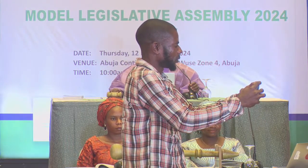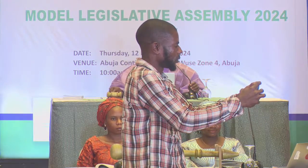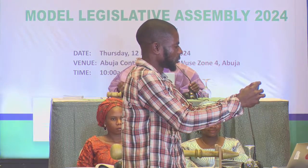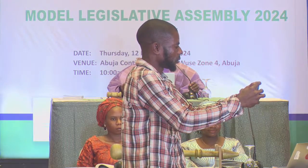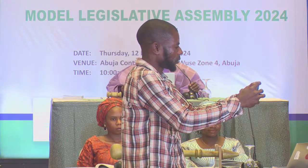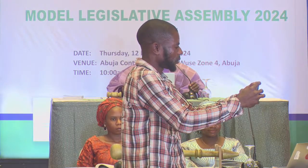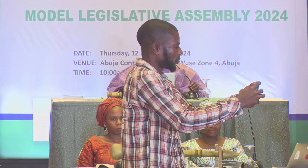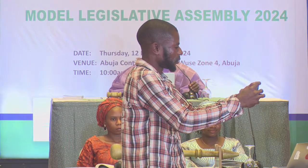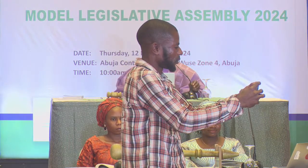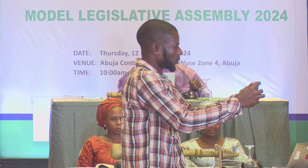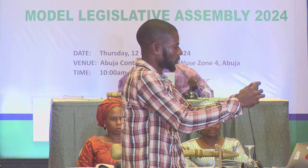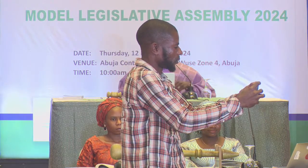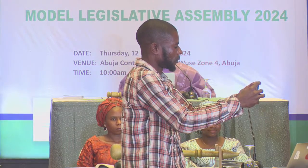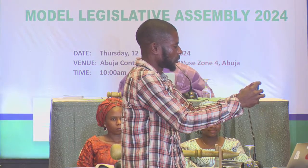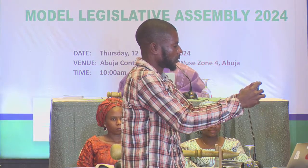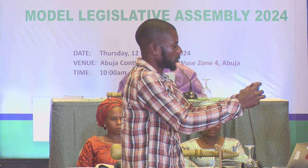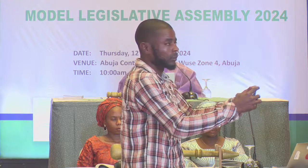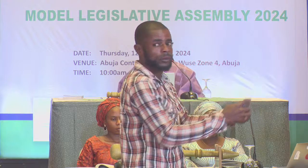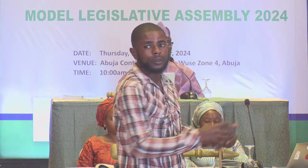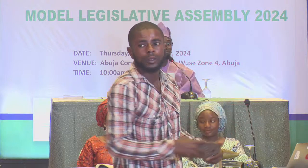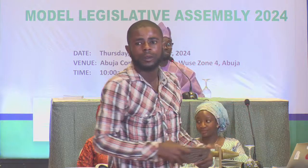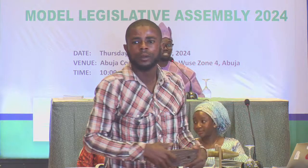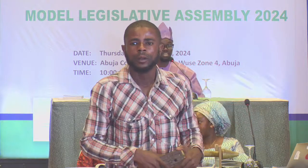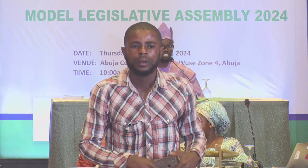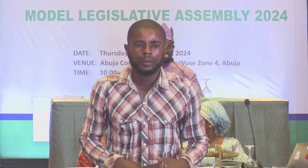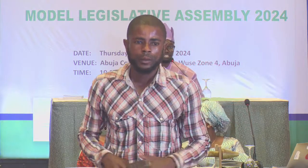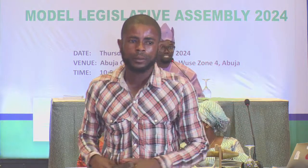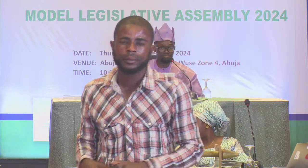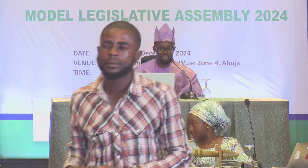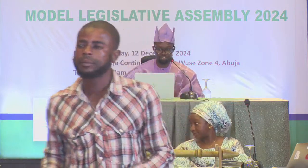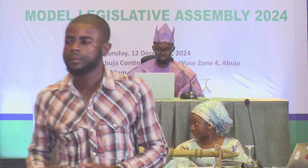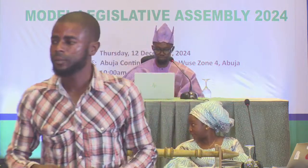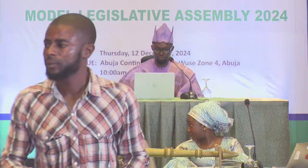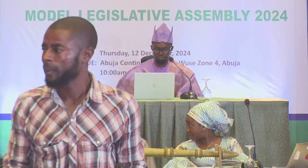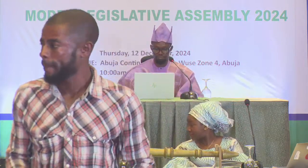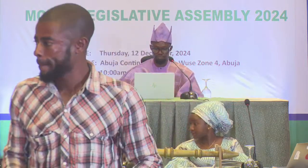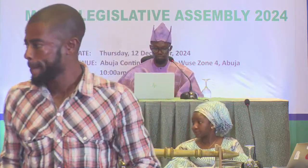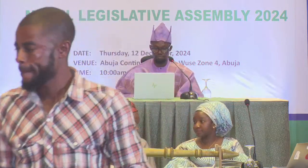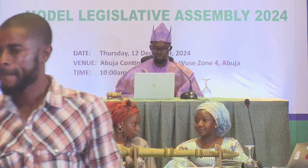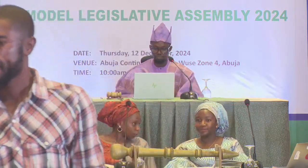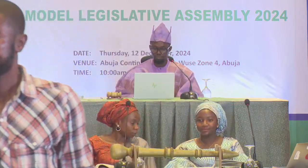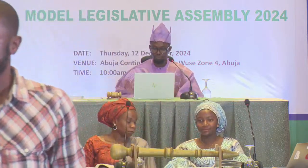on National Planning and Economic Development for further legislative action.